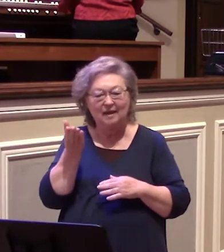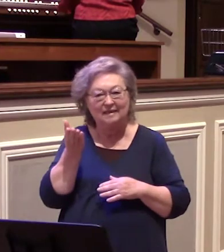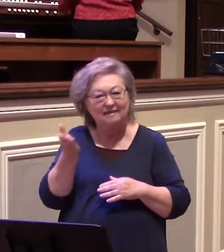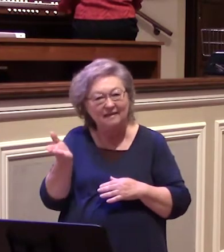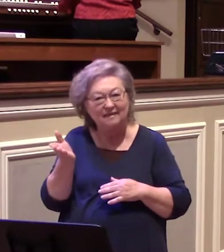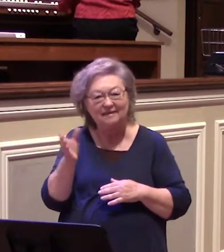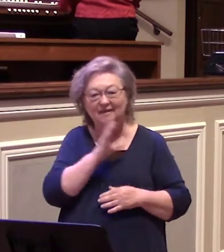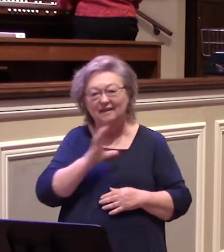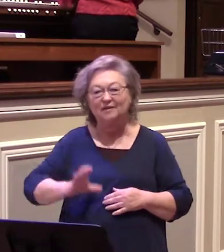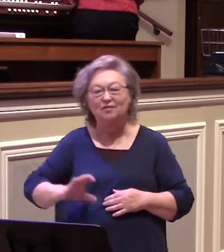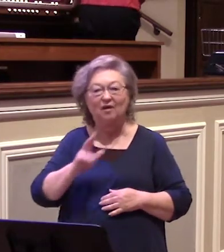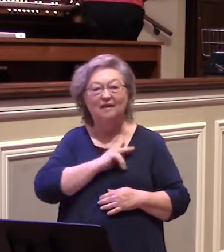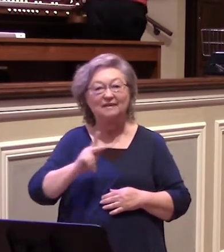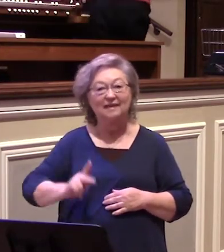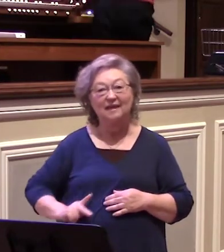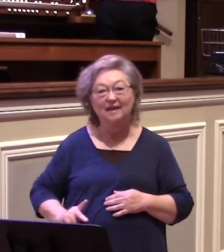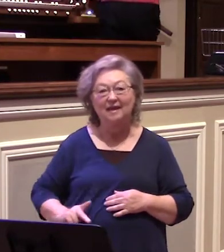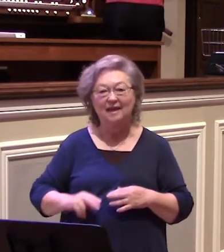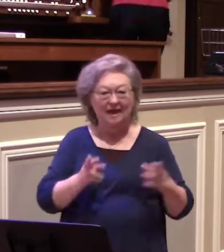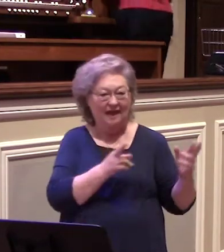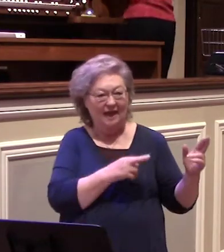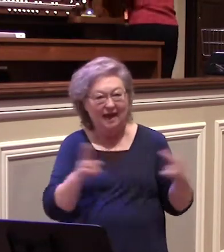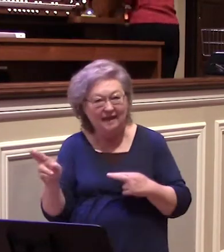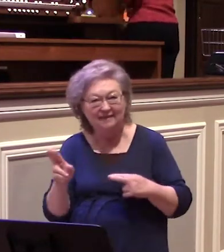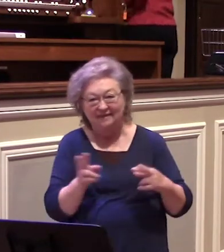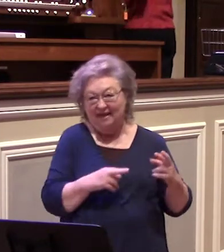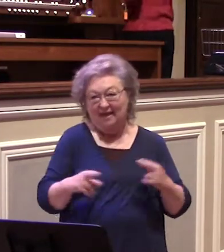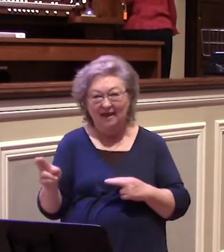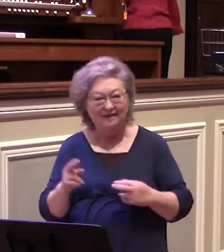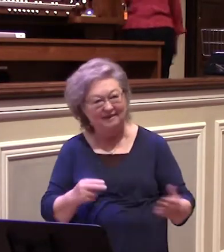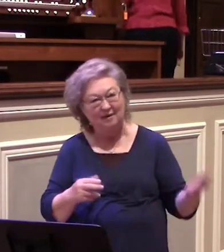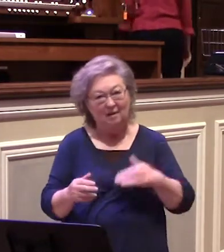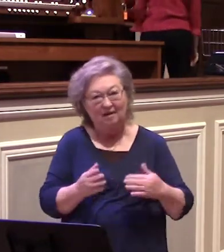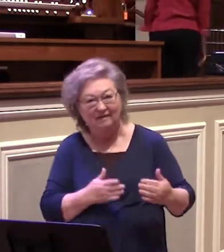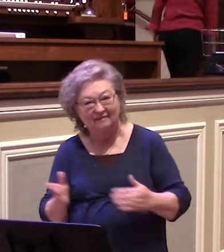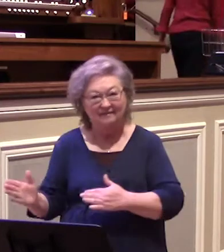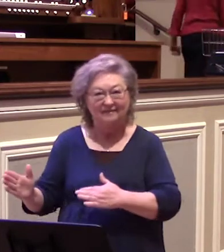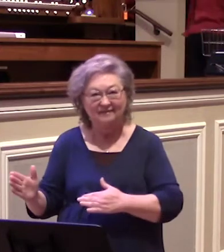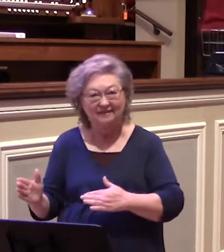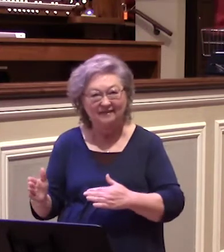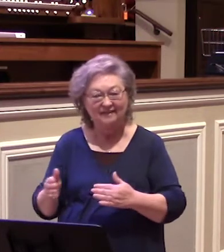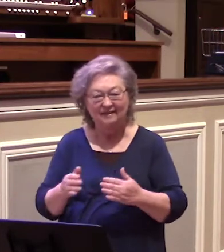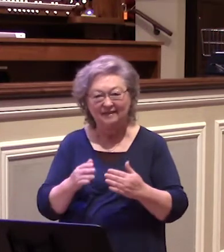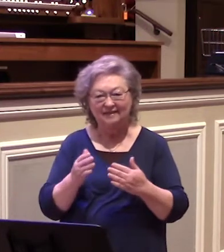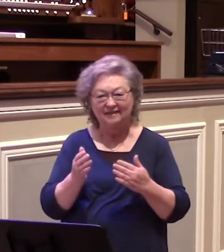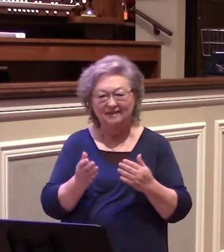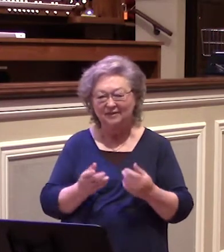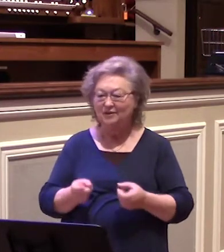Haste to bring him laud. That means haste to bring him praise.